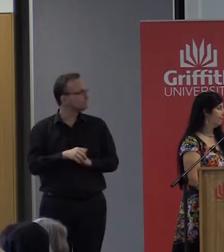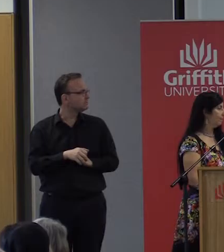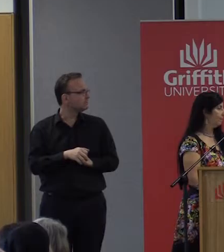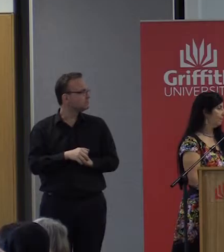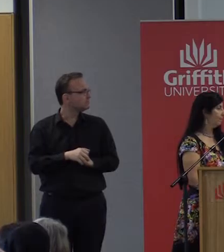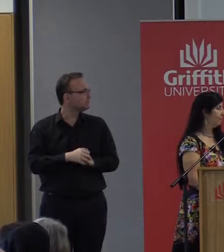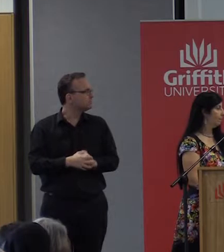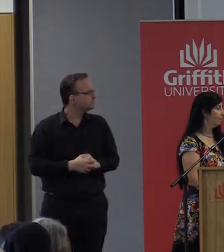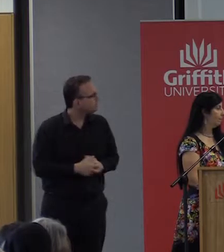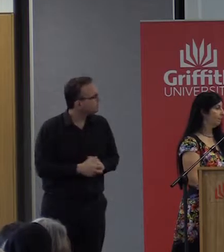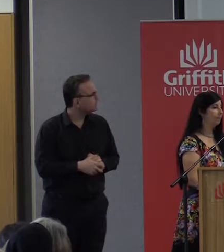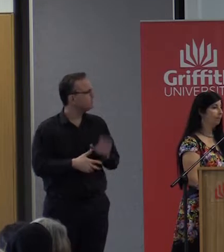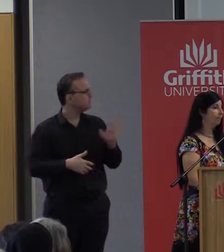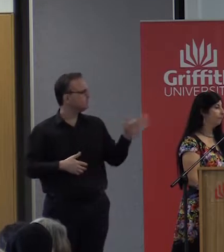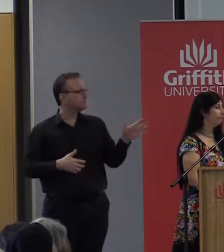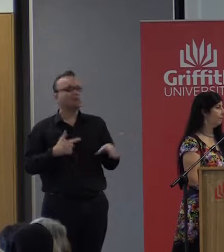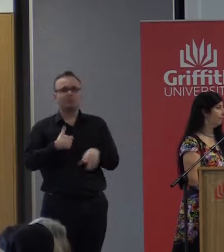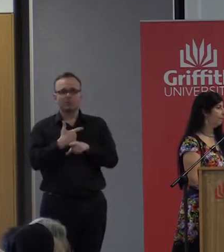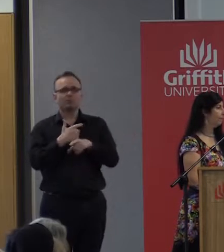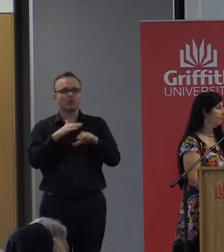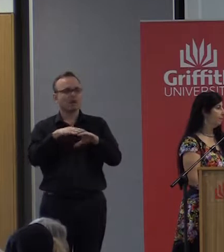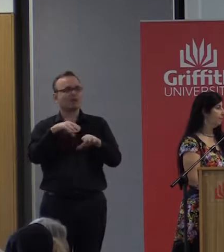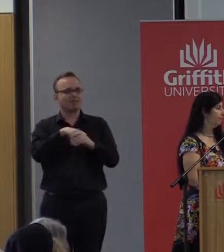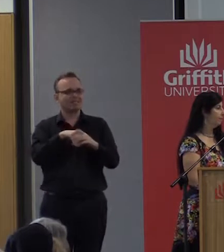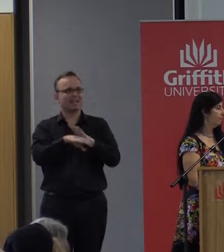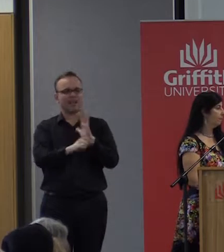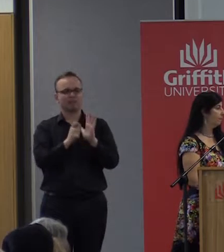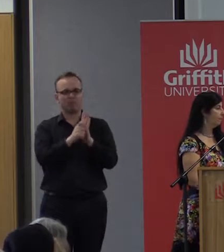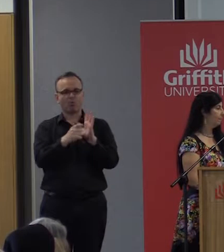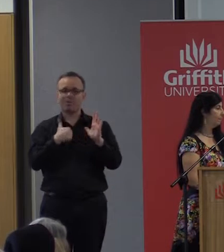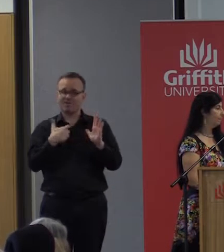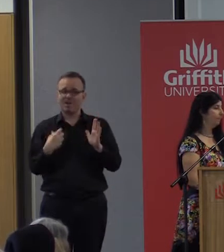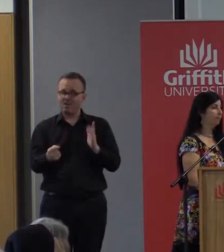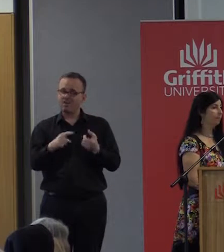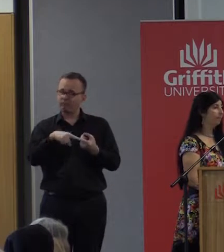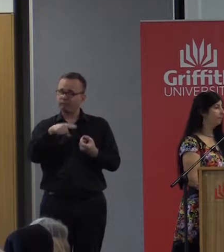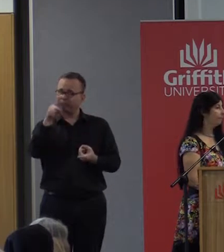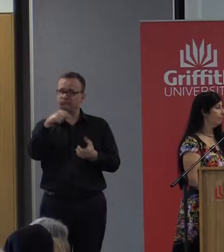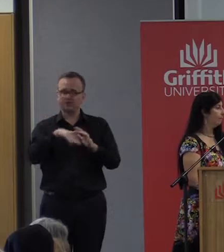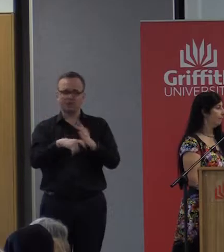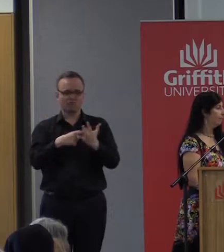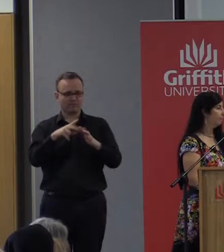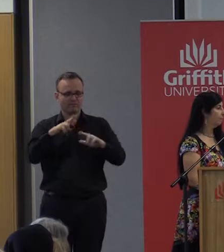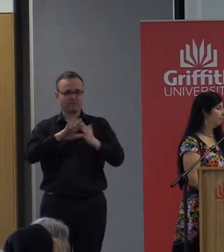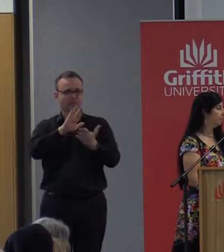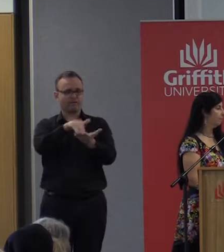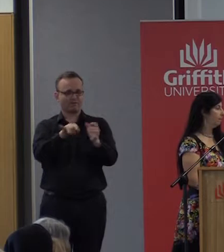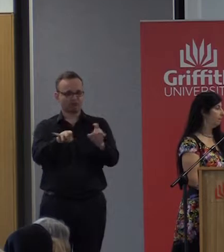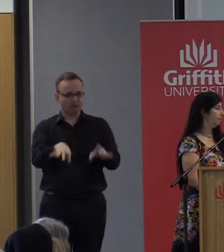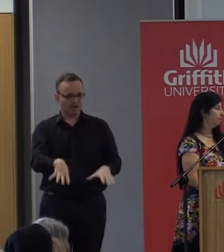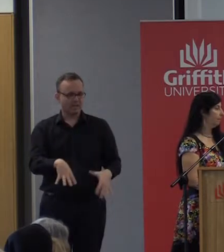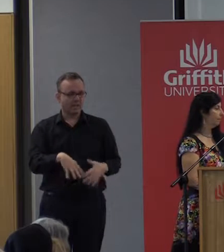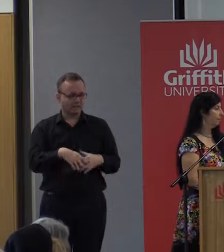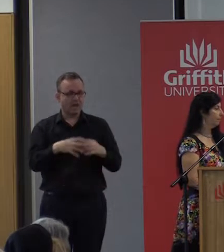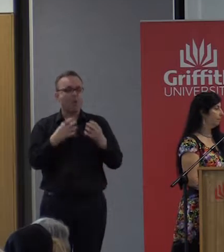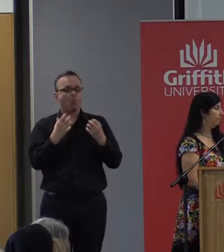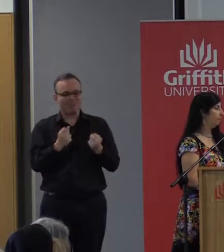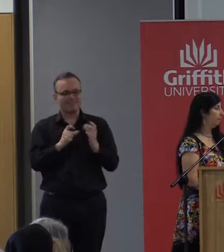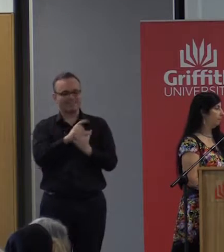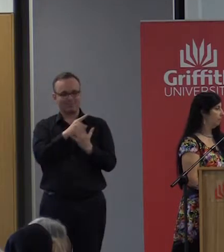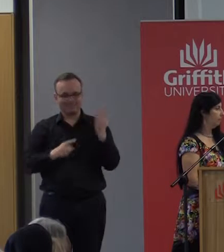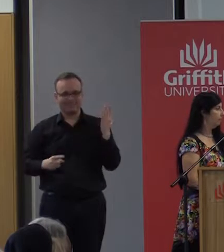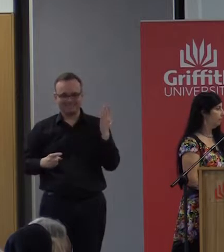It's one of the things that we talk about in the report. We've had an increase in refugees coming to Australia with